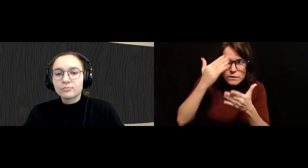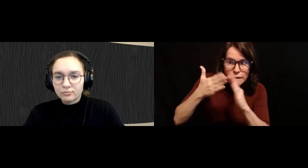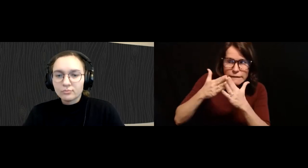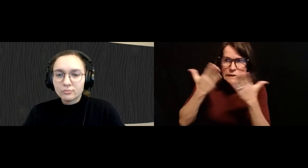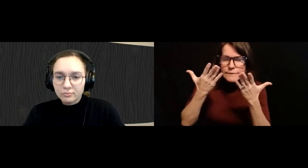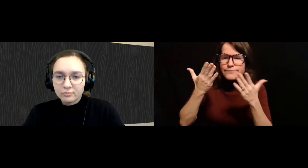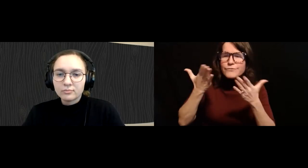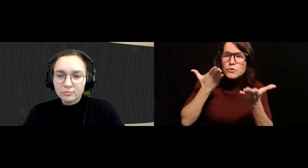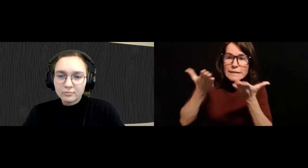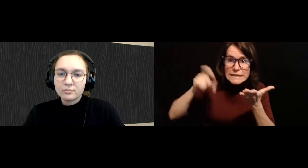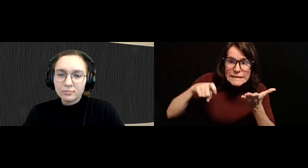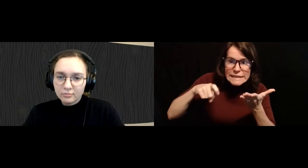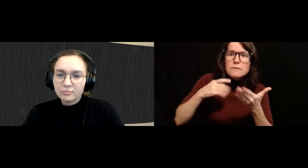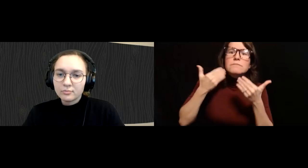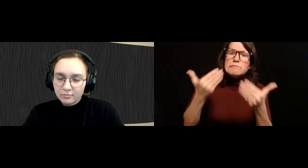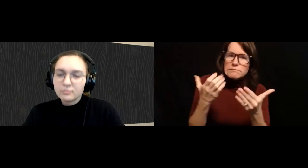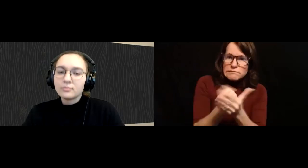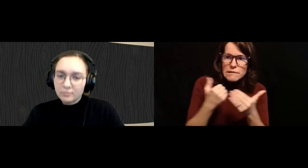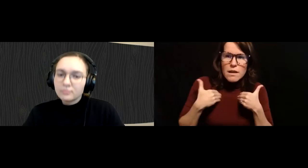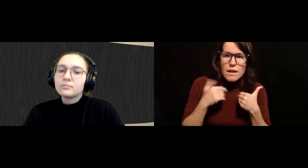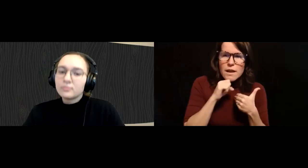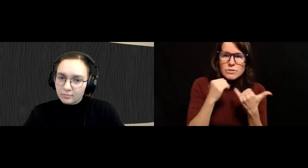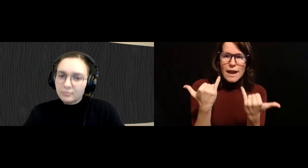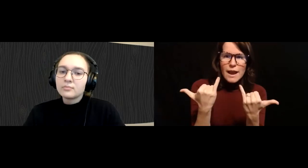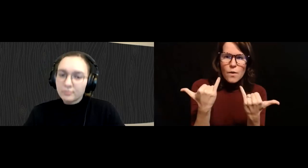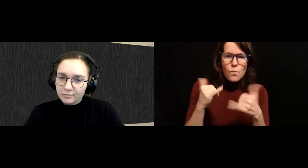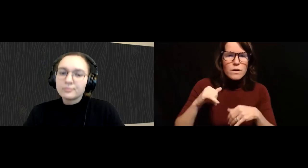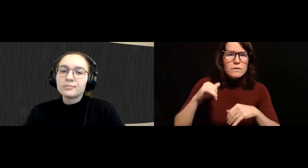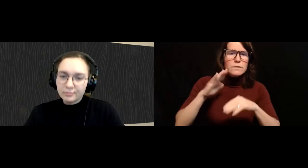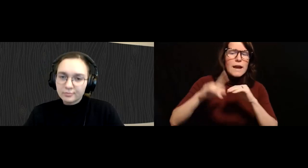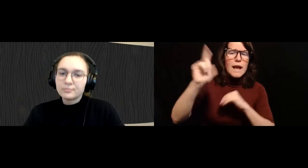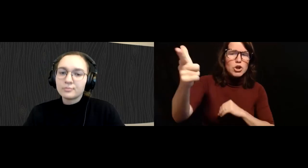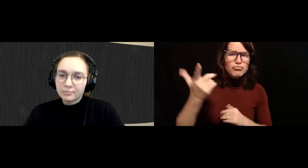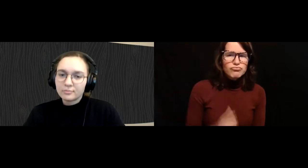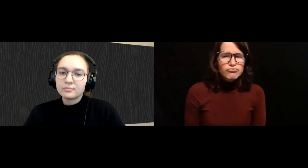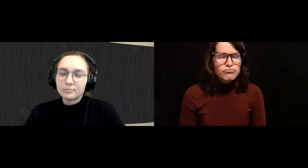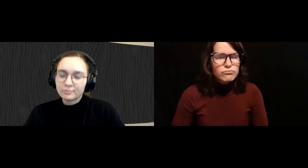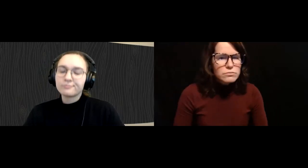I had this cane and I had the community, but I didn't have what they have